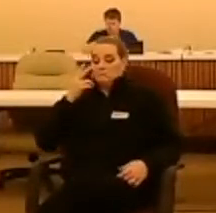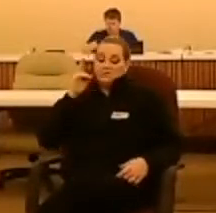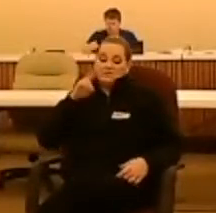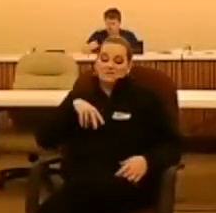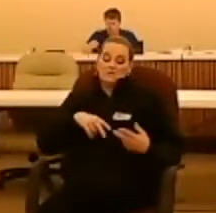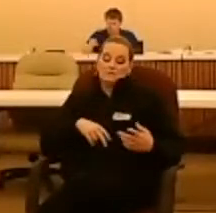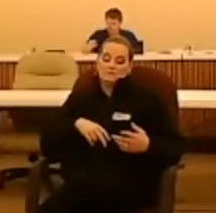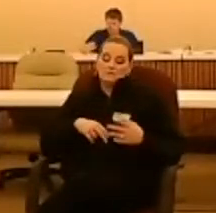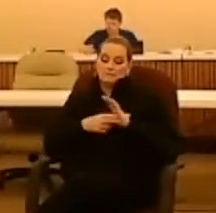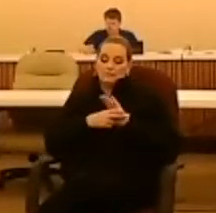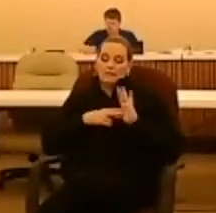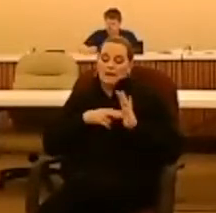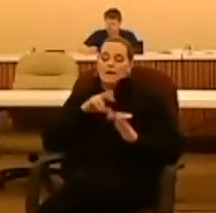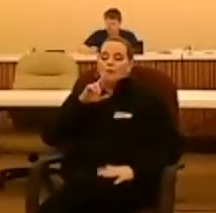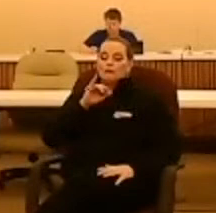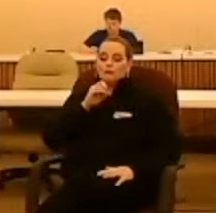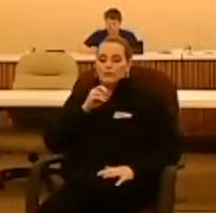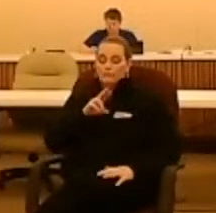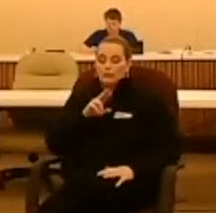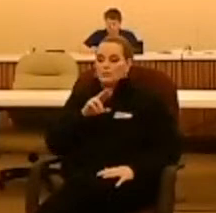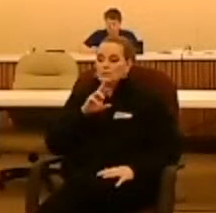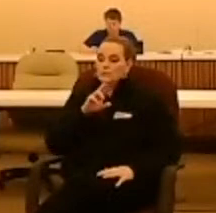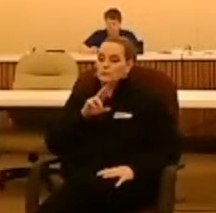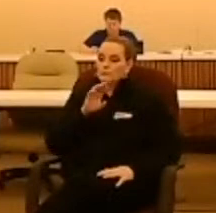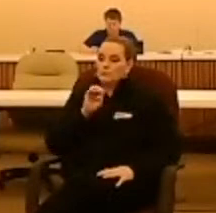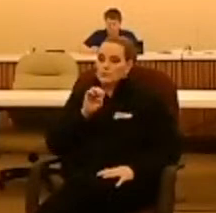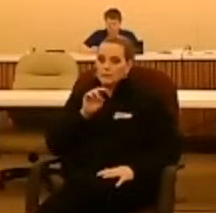labeled riverine. But